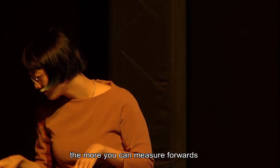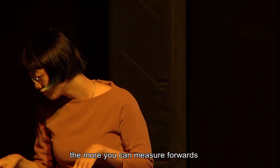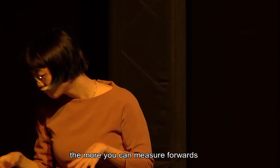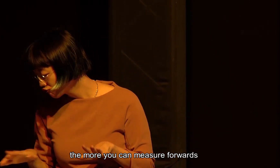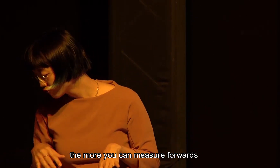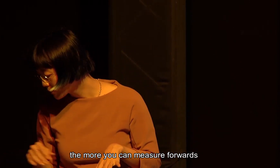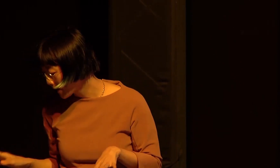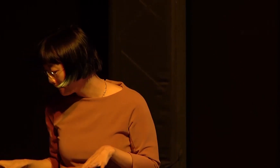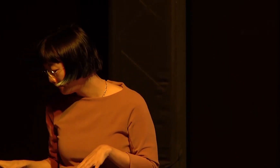forwards.